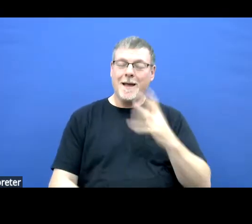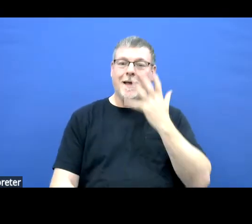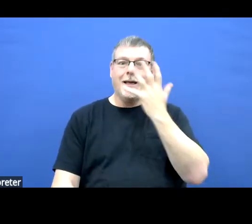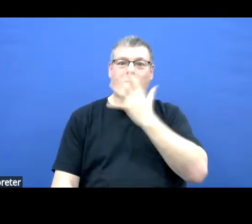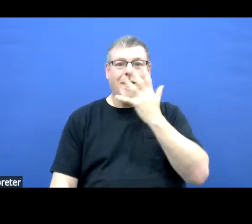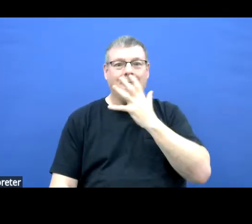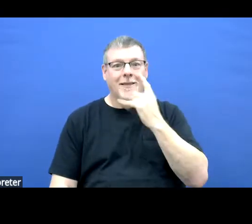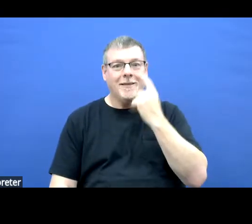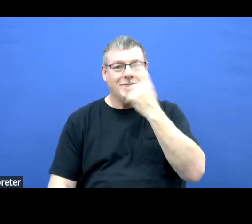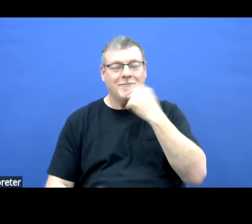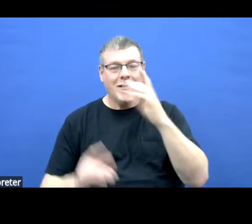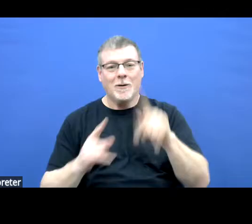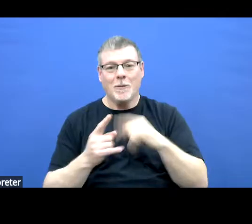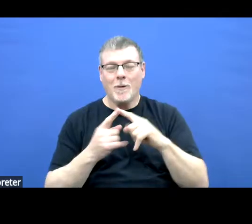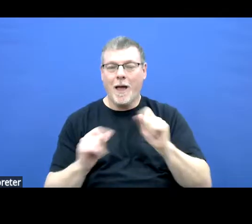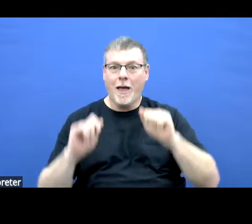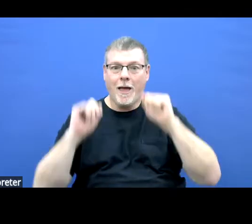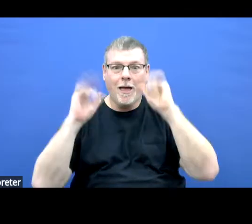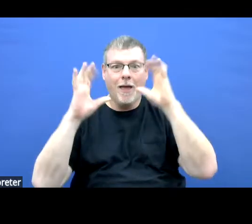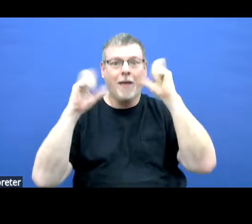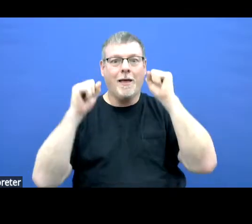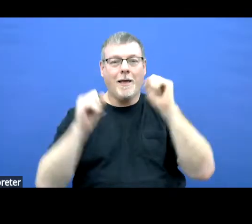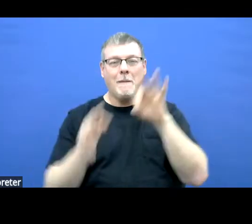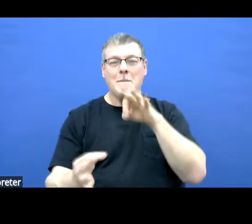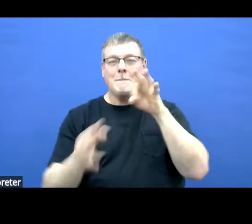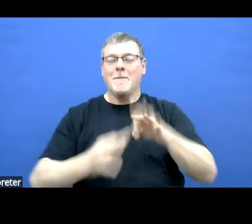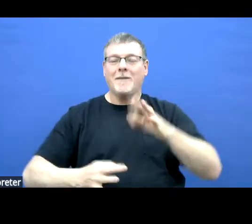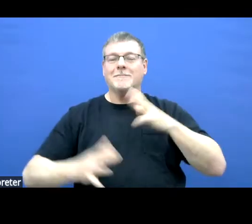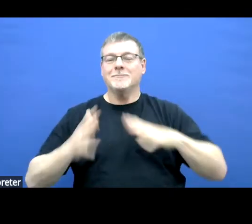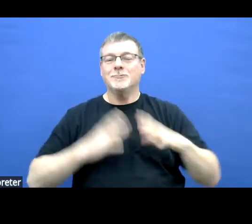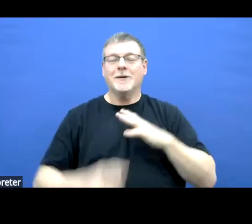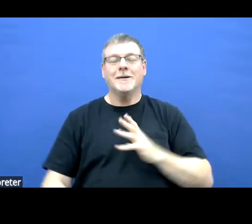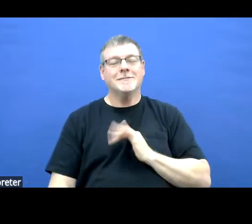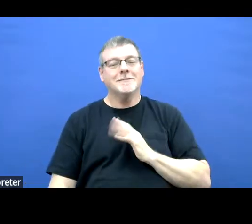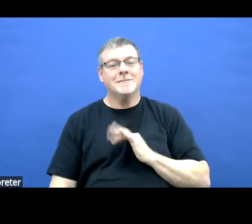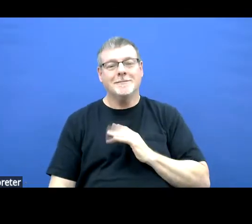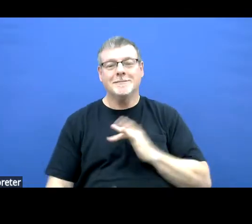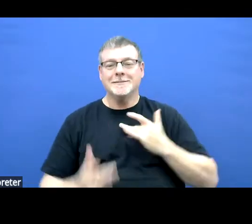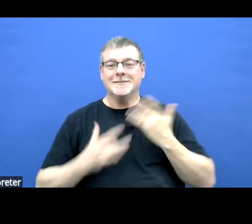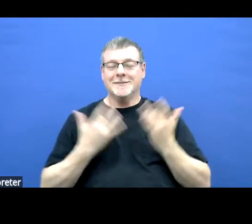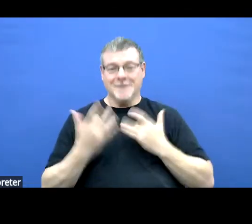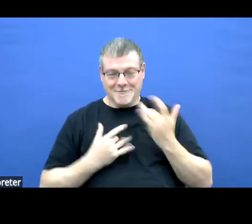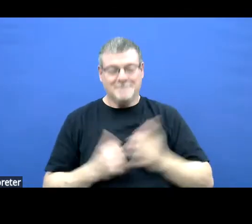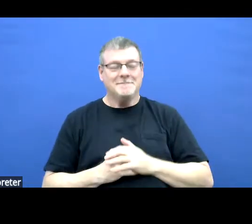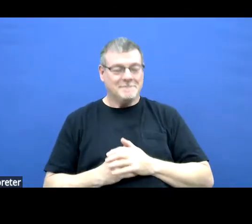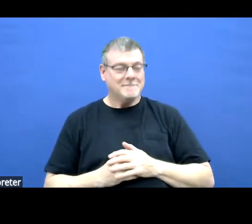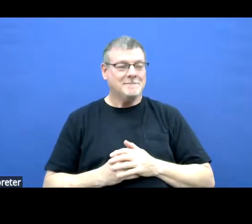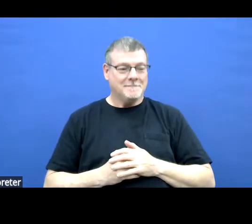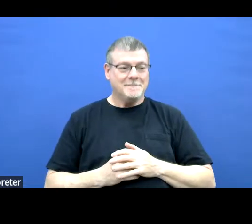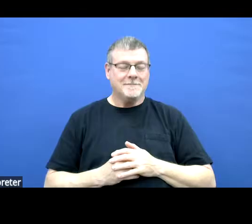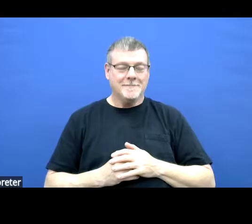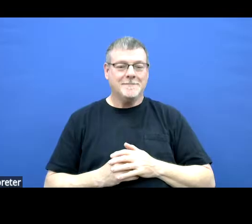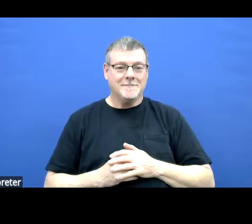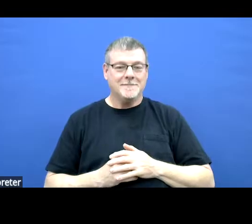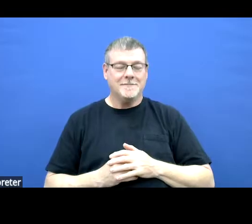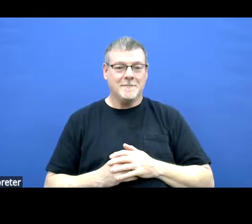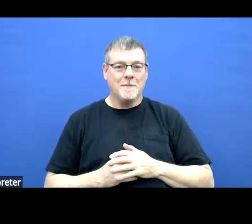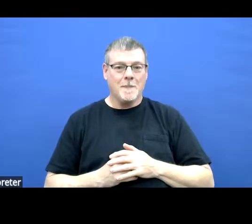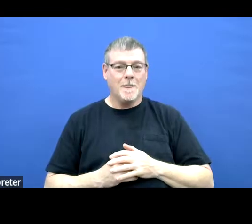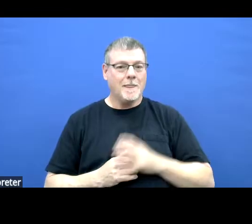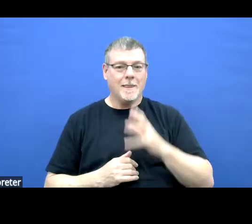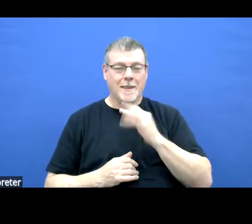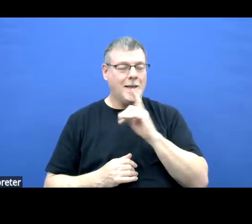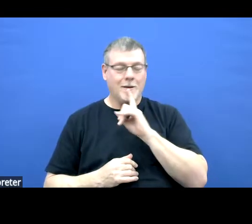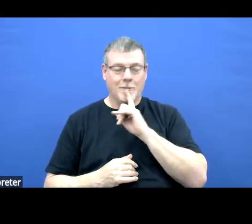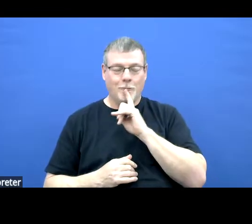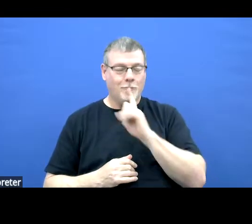these kids when they find that perfect prom dress and how excited they are because they can afford it and I'm getting work done. It really is